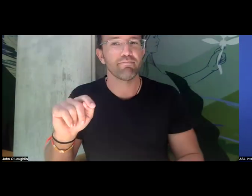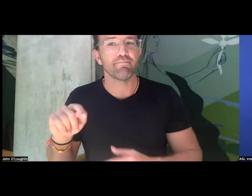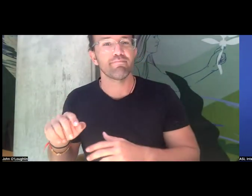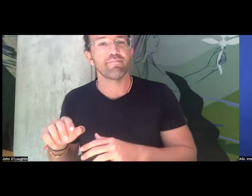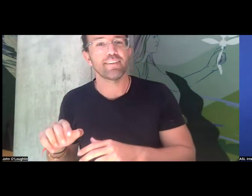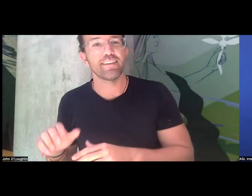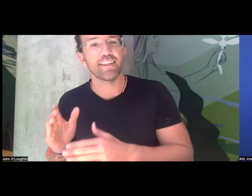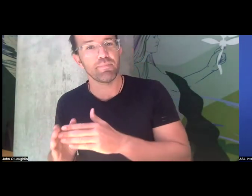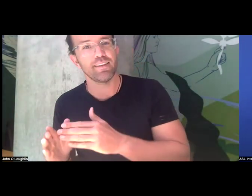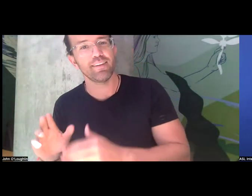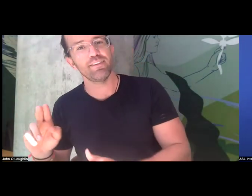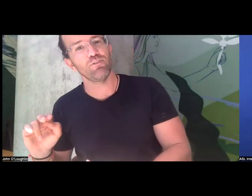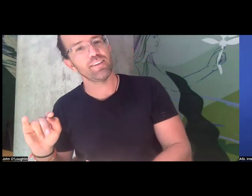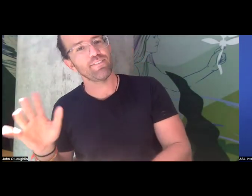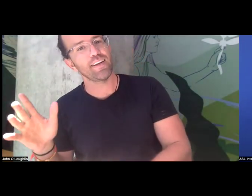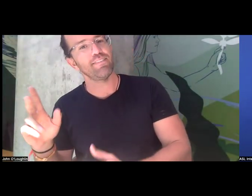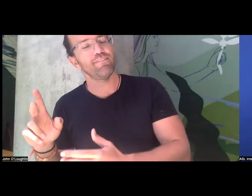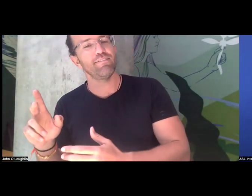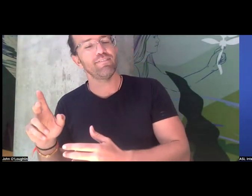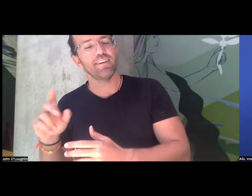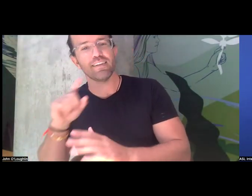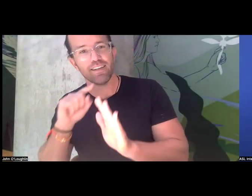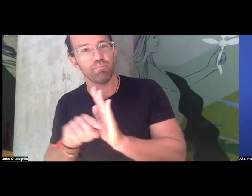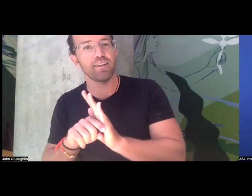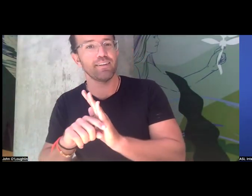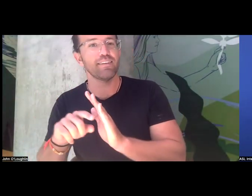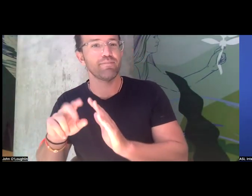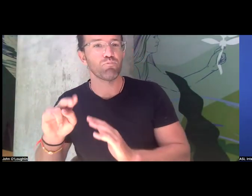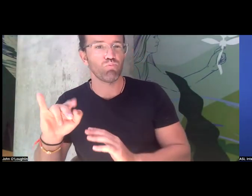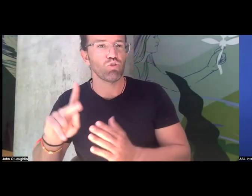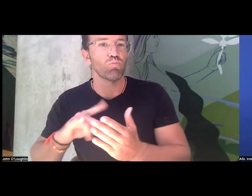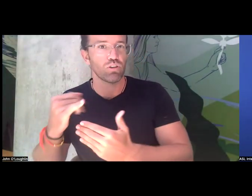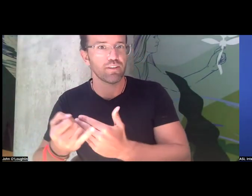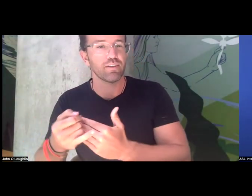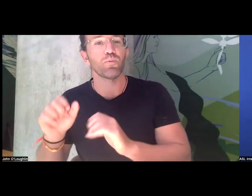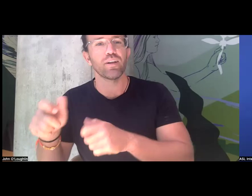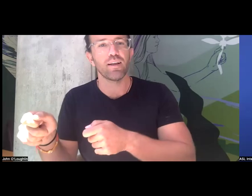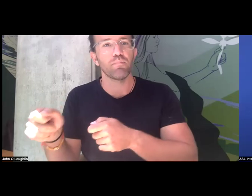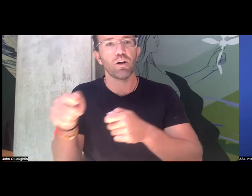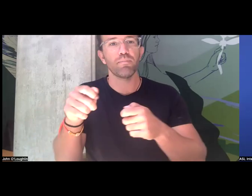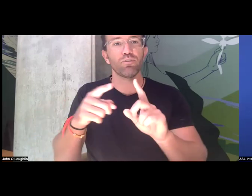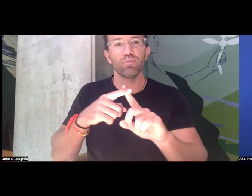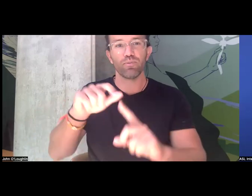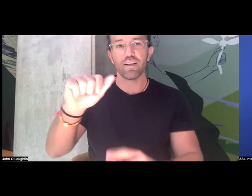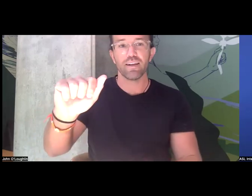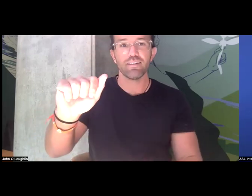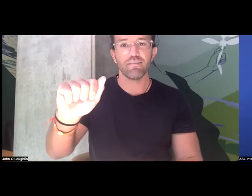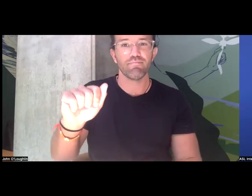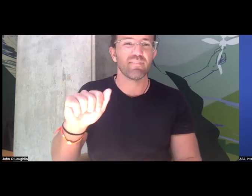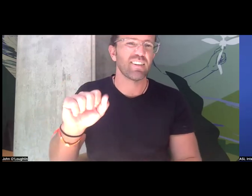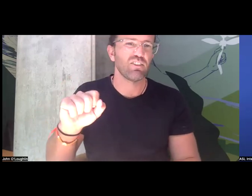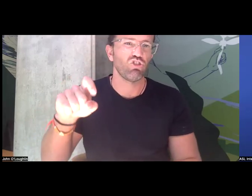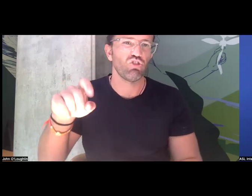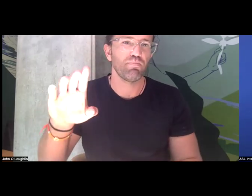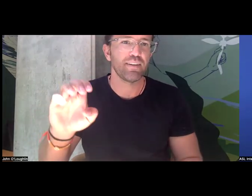That is a small hint that you may want to complete the Unit 5 optional assignment, that project, and it will help